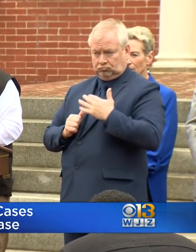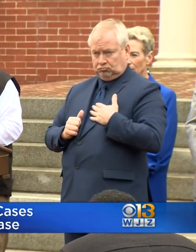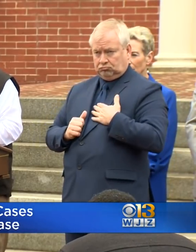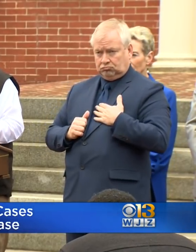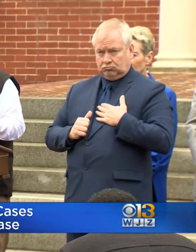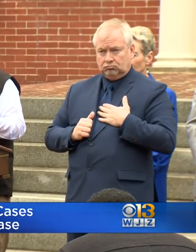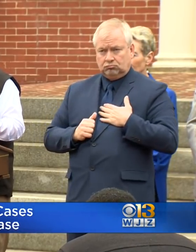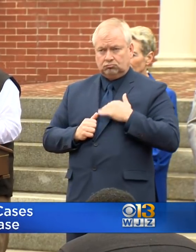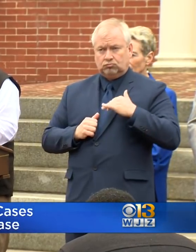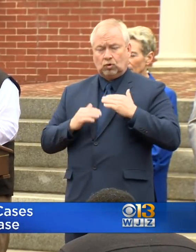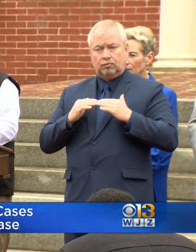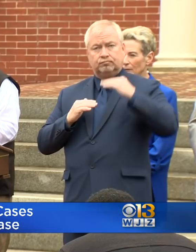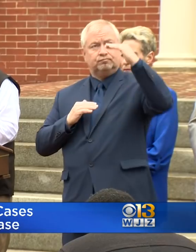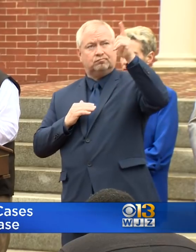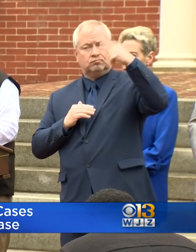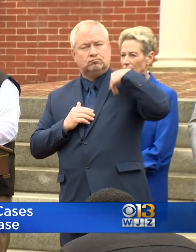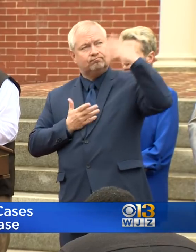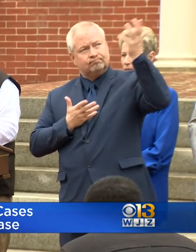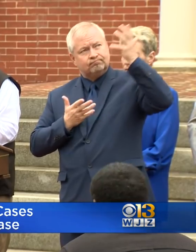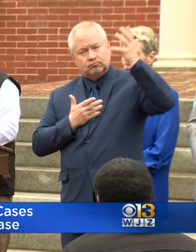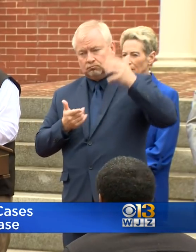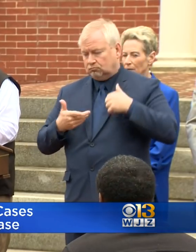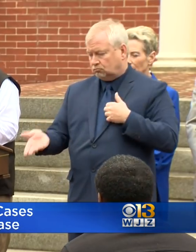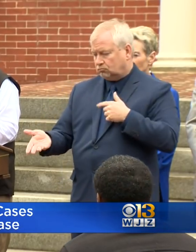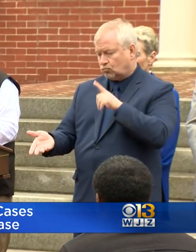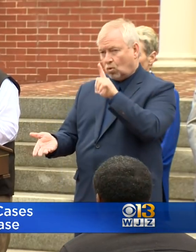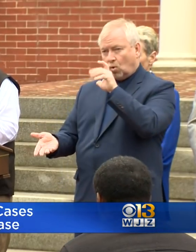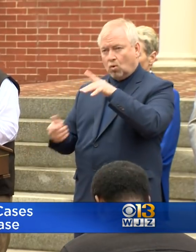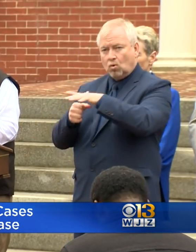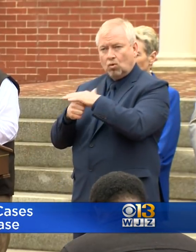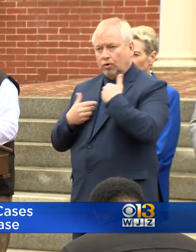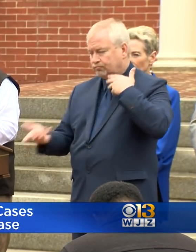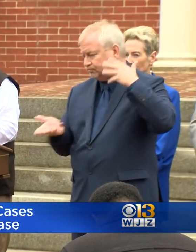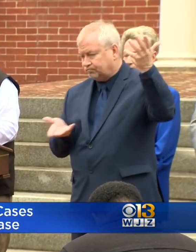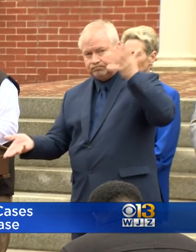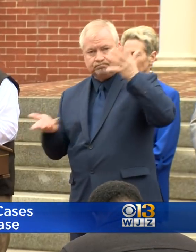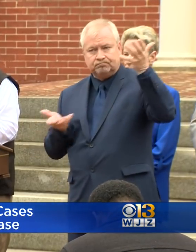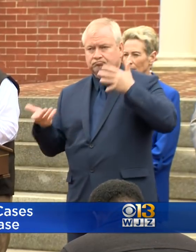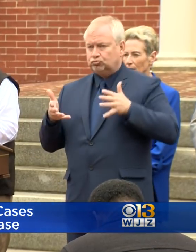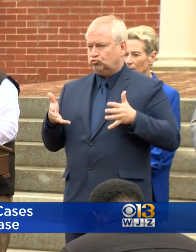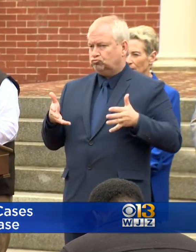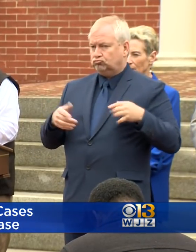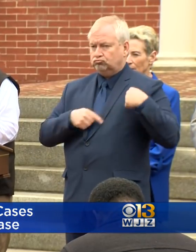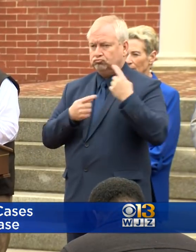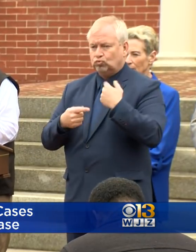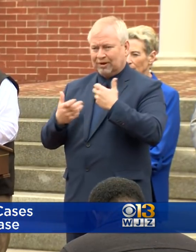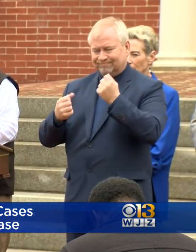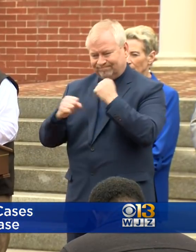levels above us, because it's going to take everybody working together to fight this crisis.